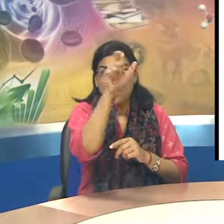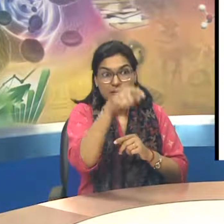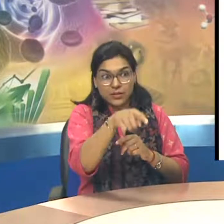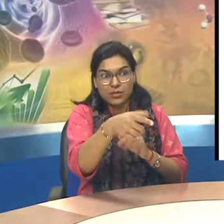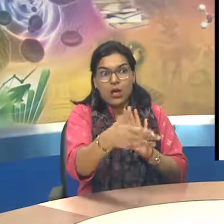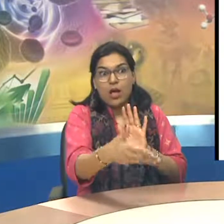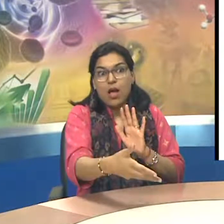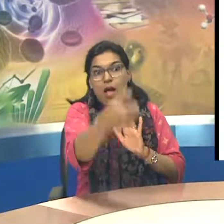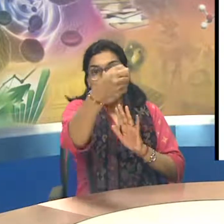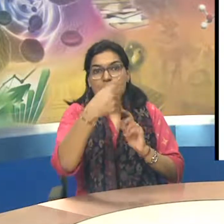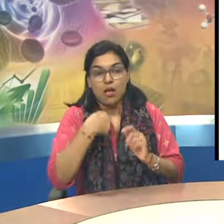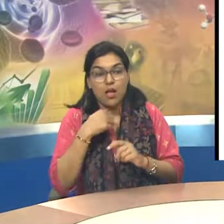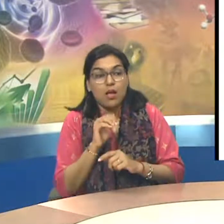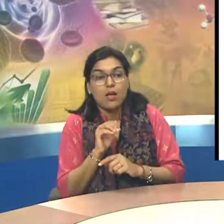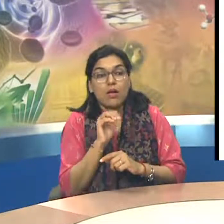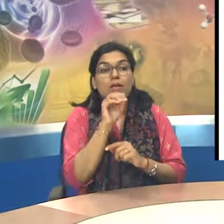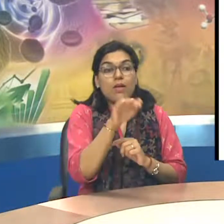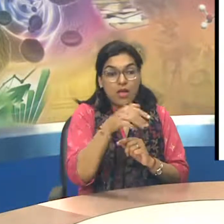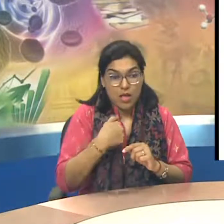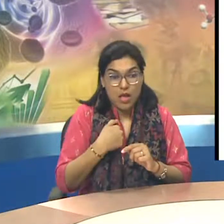also known as